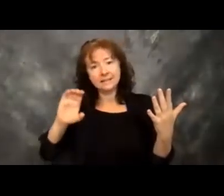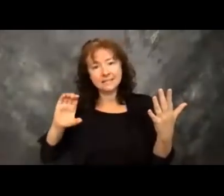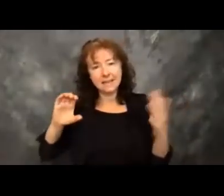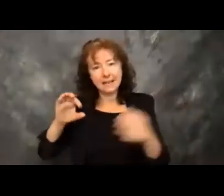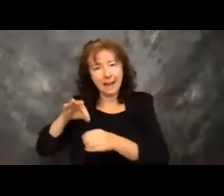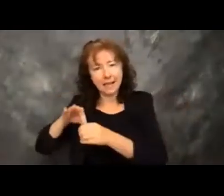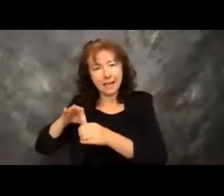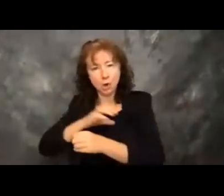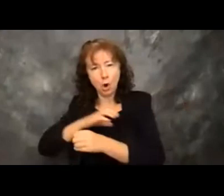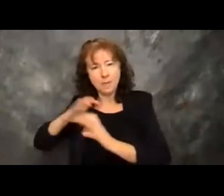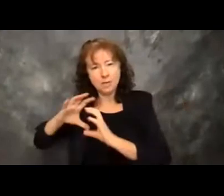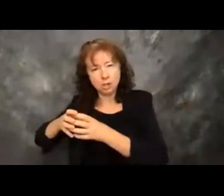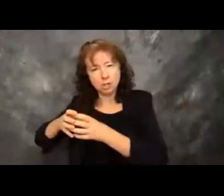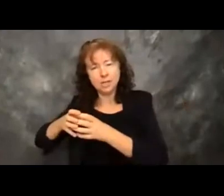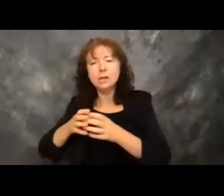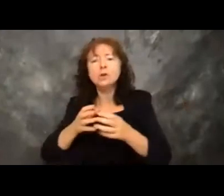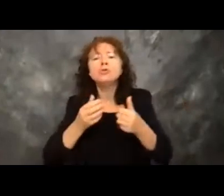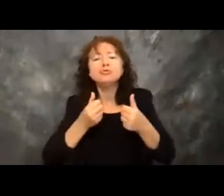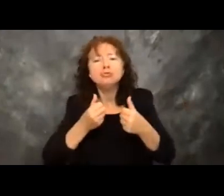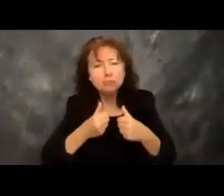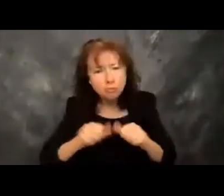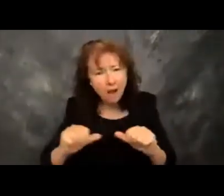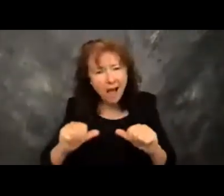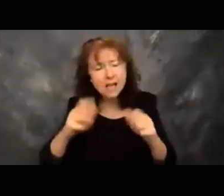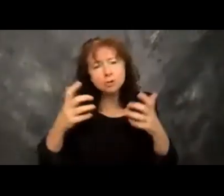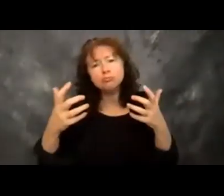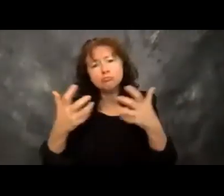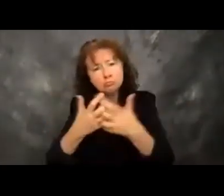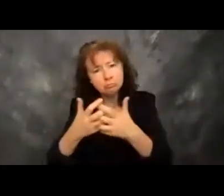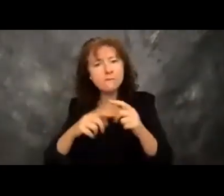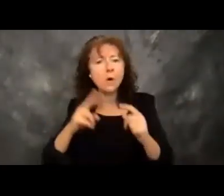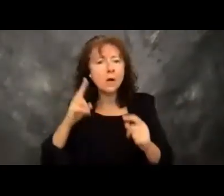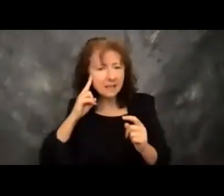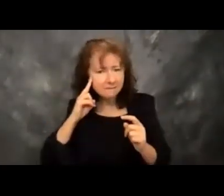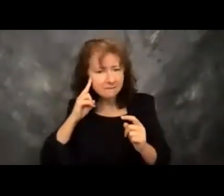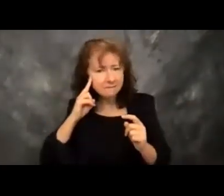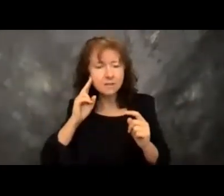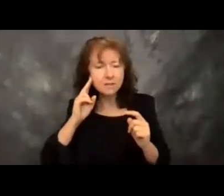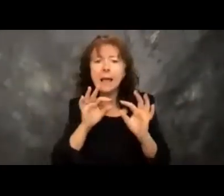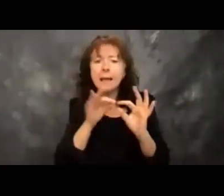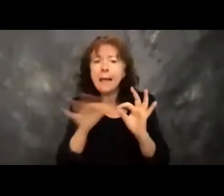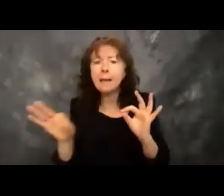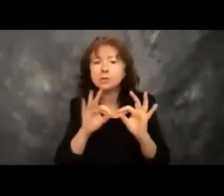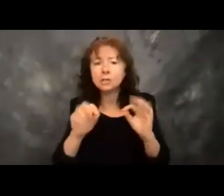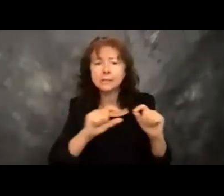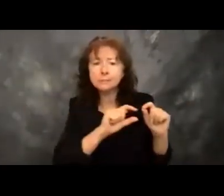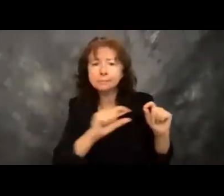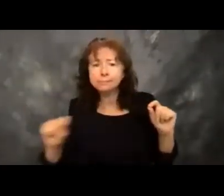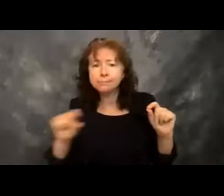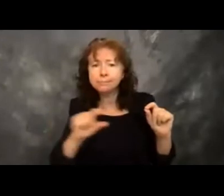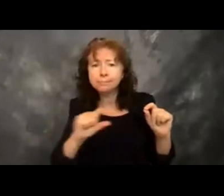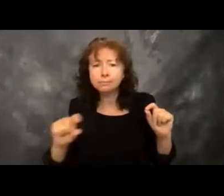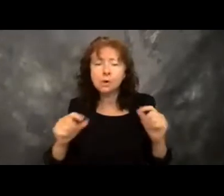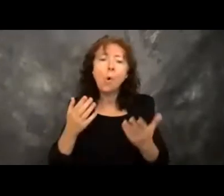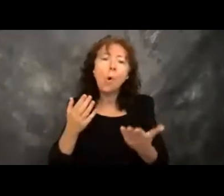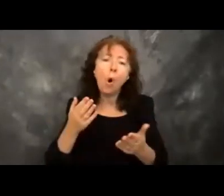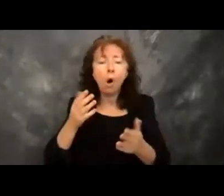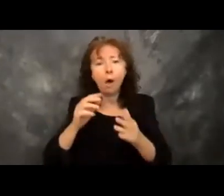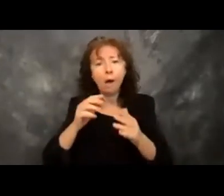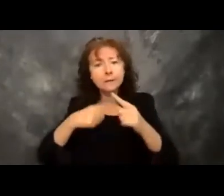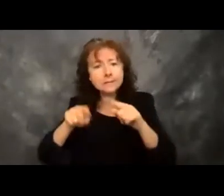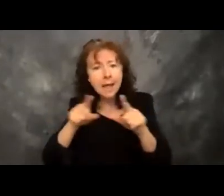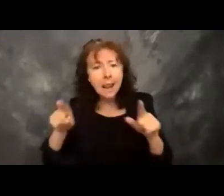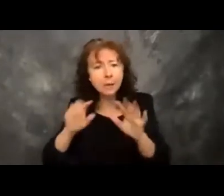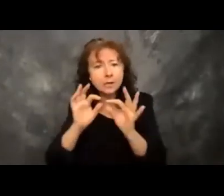accessible for deaf, and they put captions. or sign language interpretation to